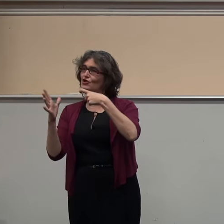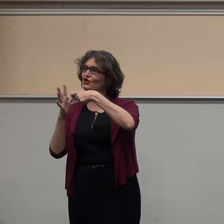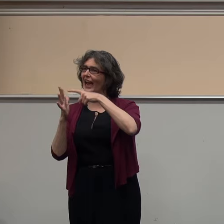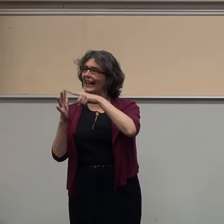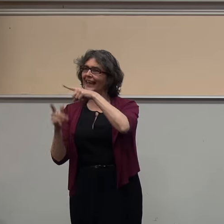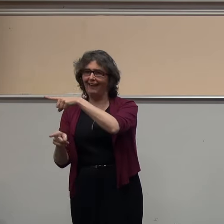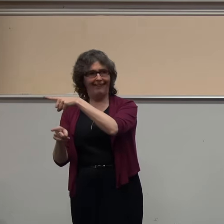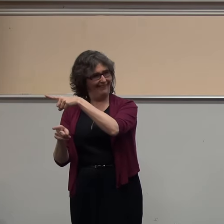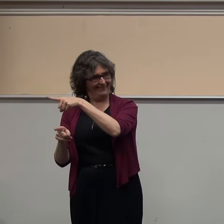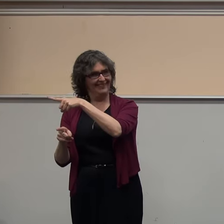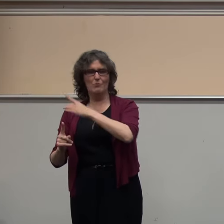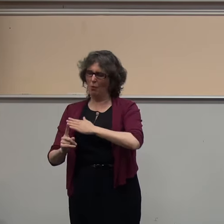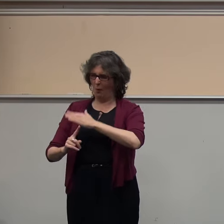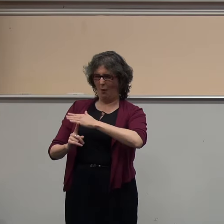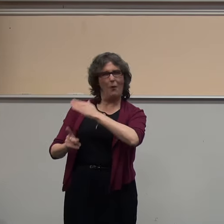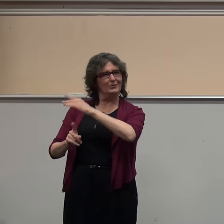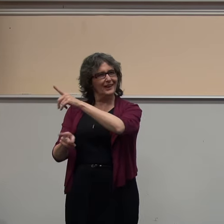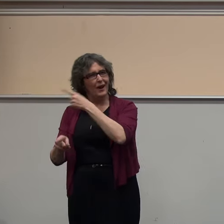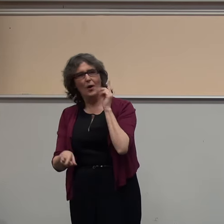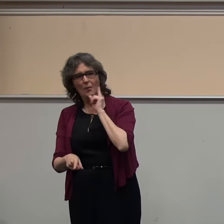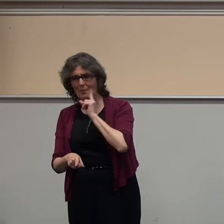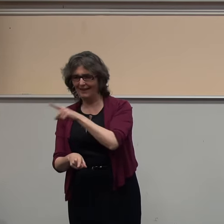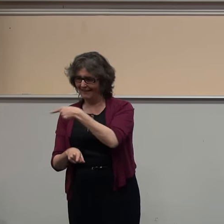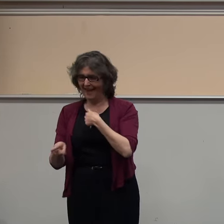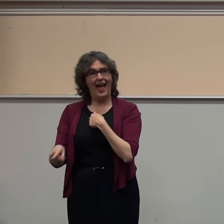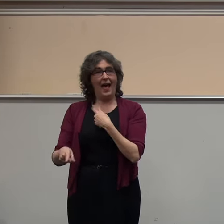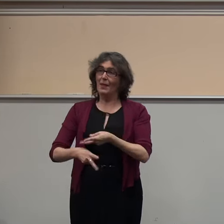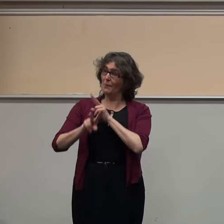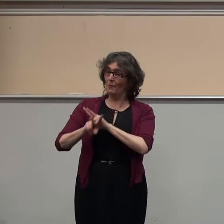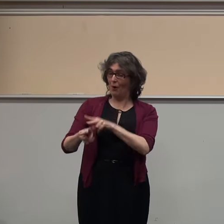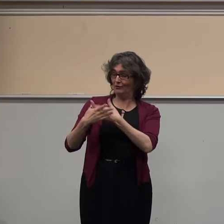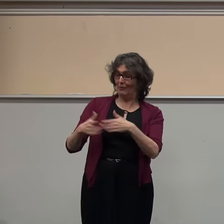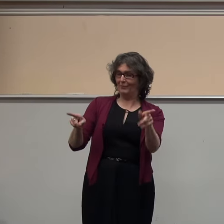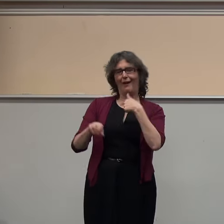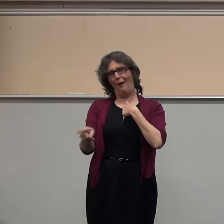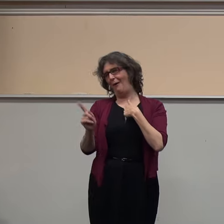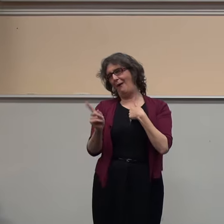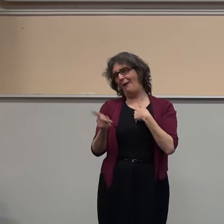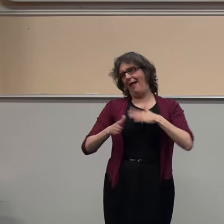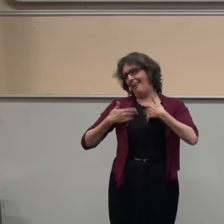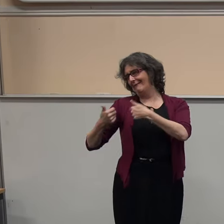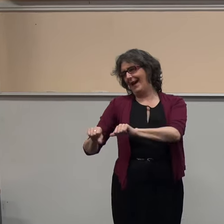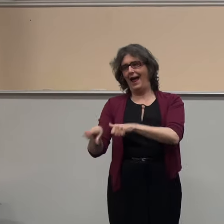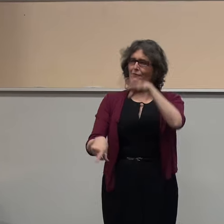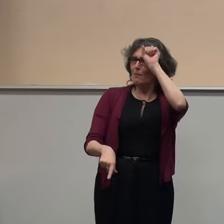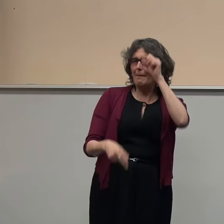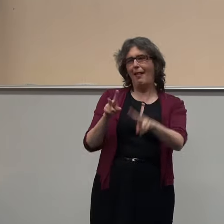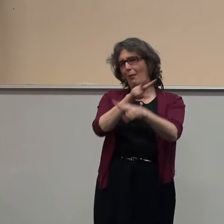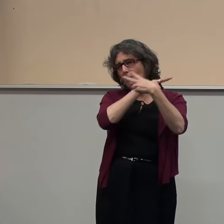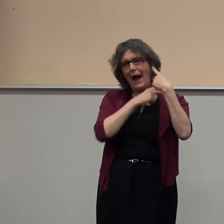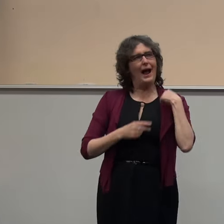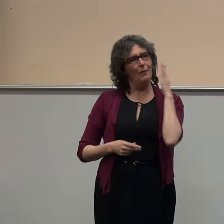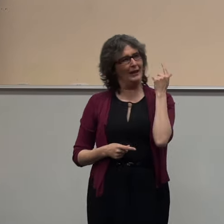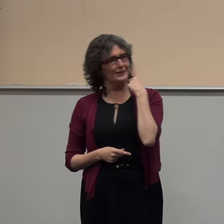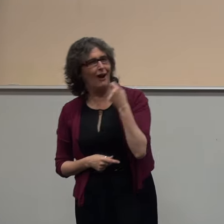they went, I remember that. Oh, I was just like that. And everybody, when they go to the theatre, likes that experience. And what my deaf